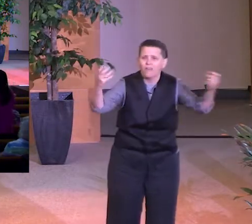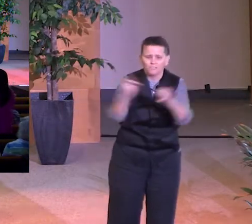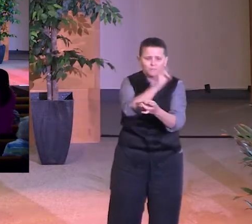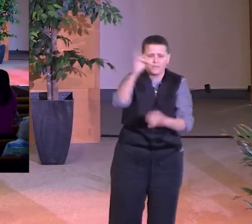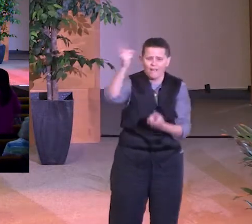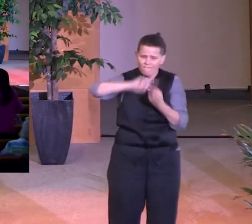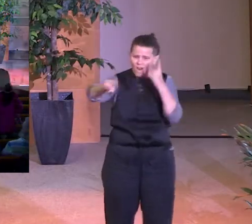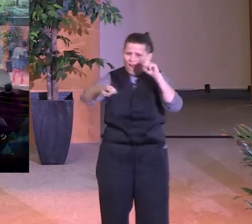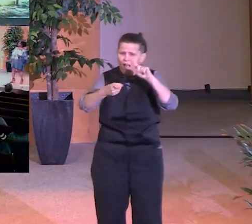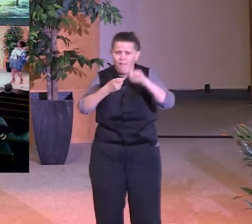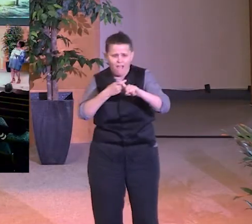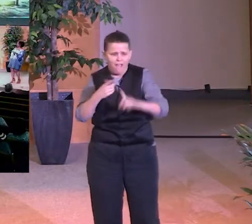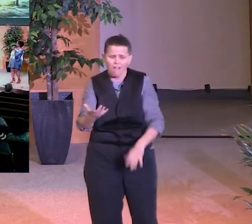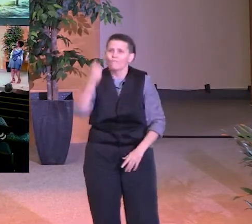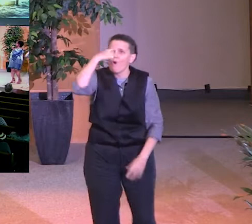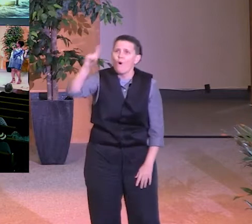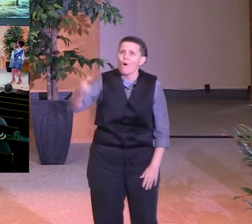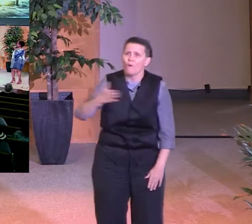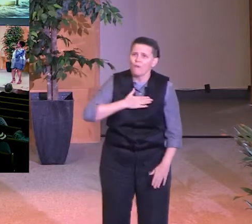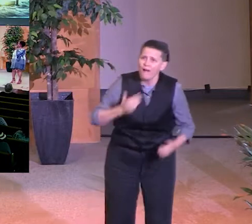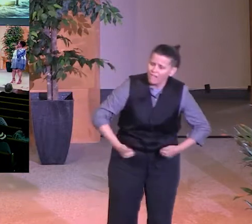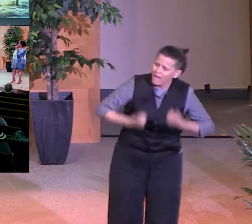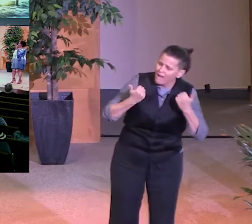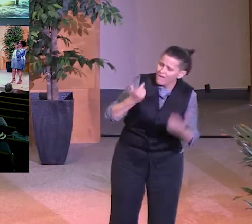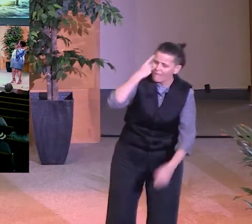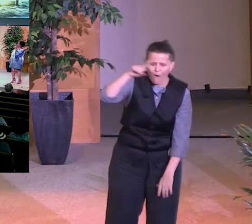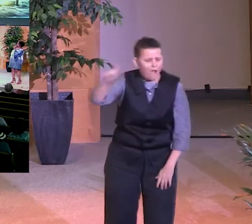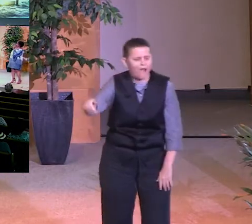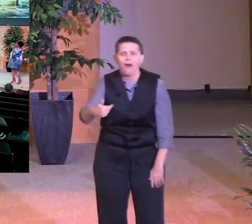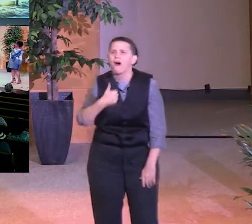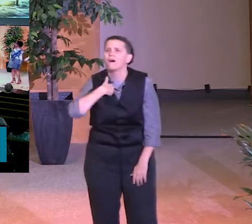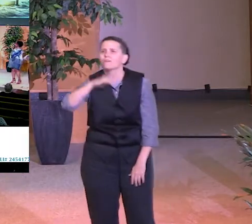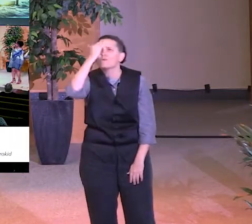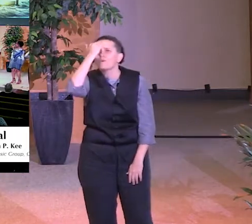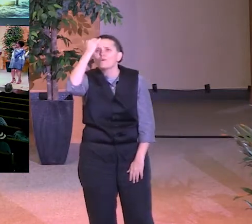friend I found. Oh, I I know.